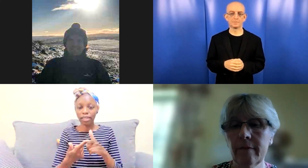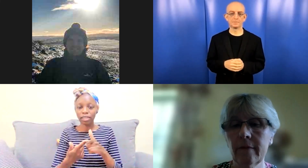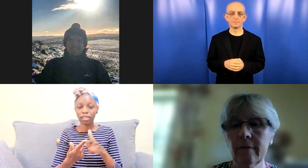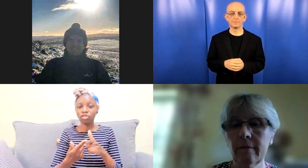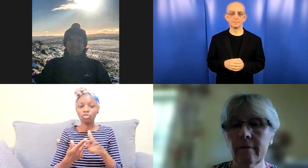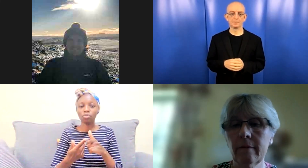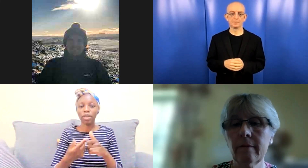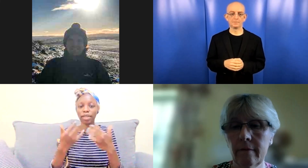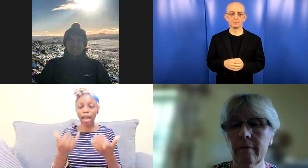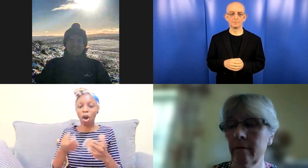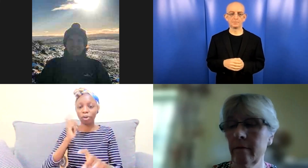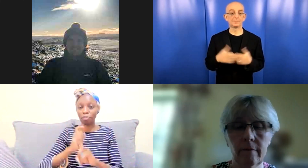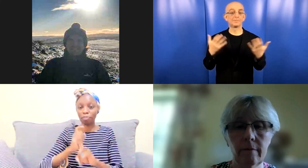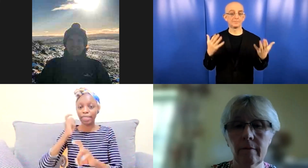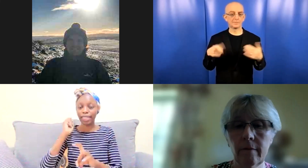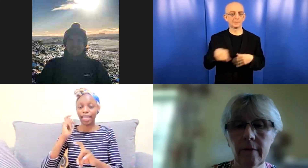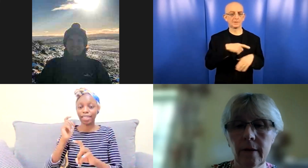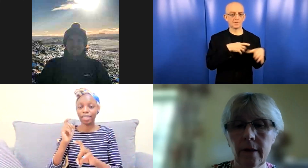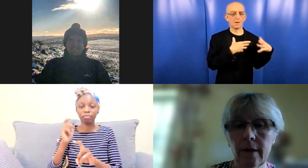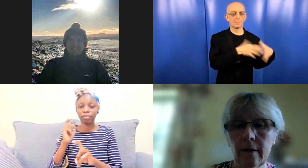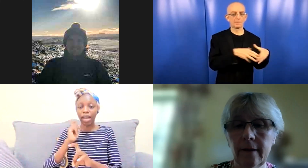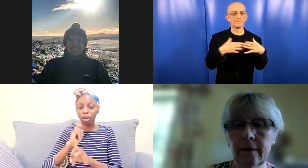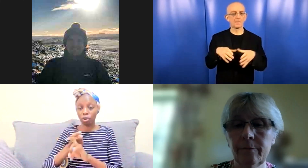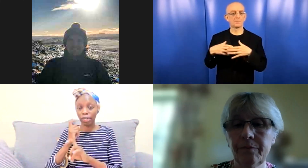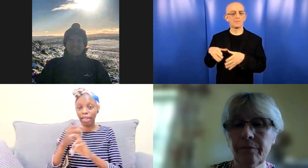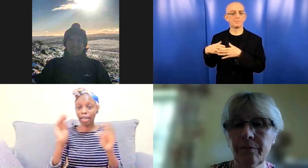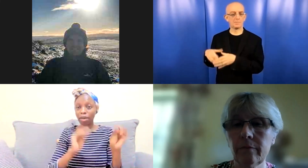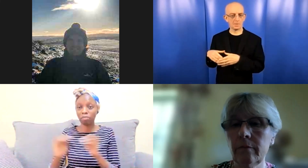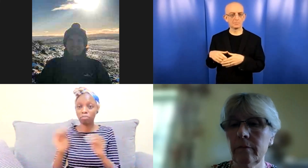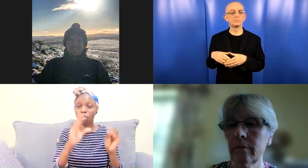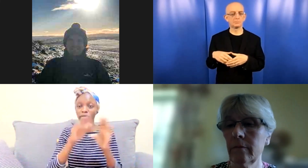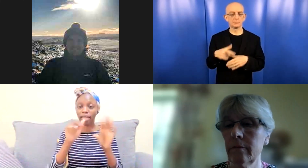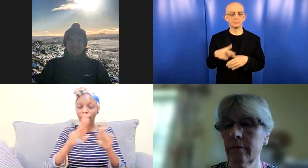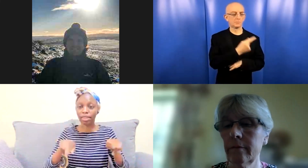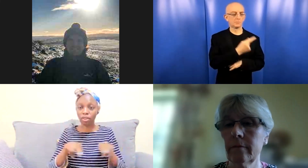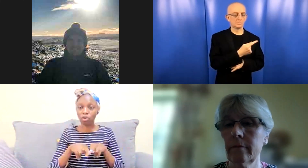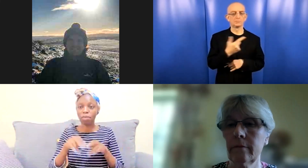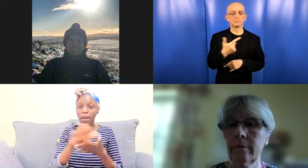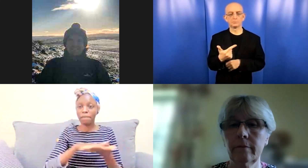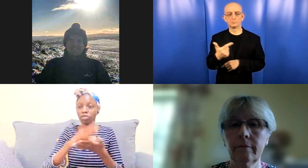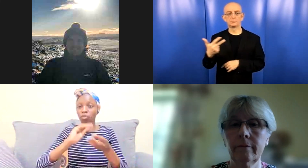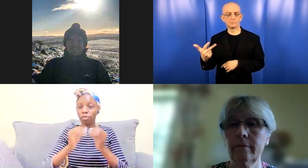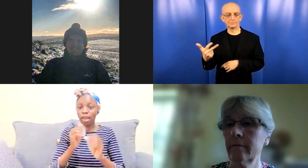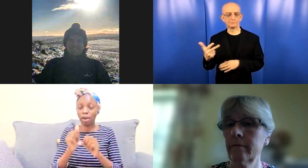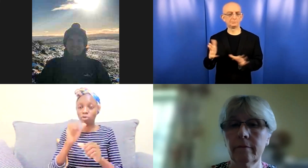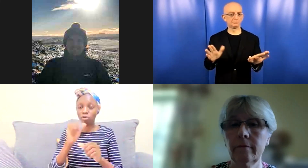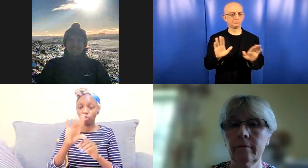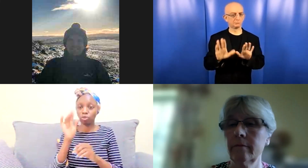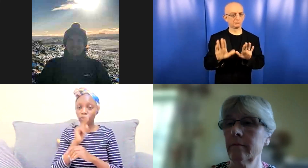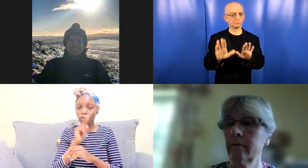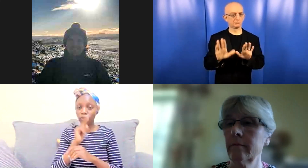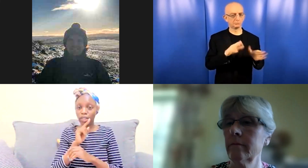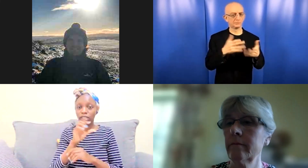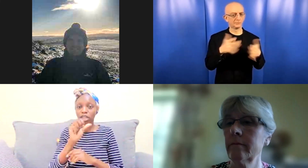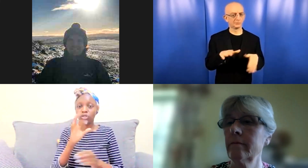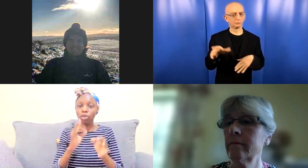to them based on the number you provided. You can, if you still want to move,